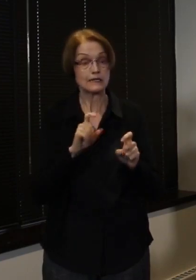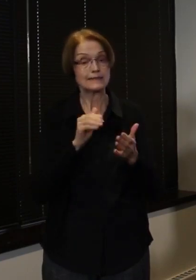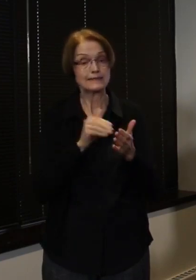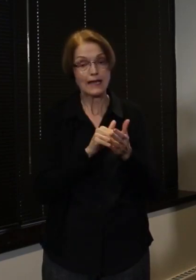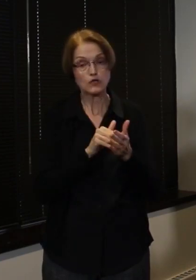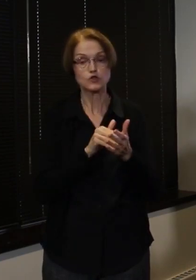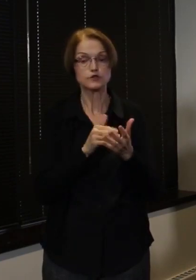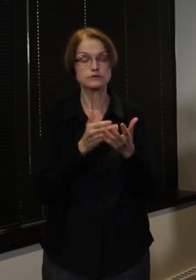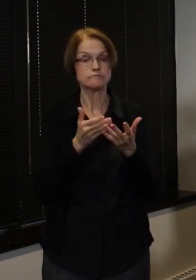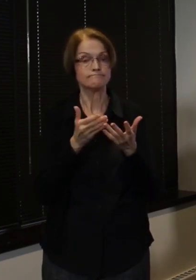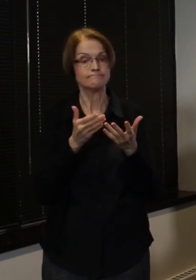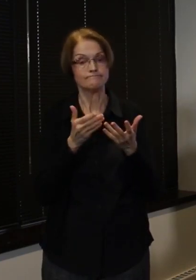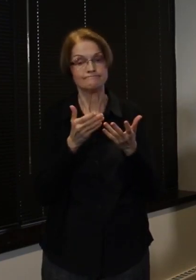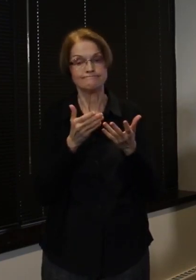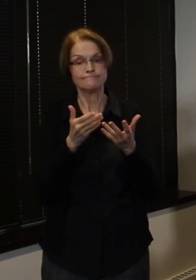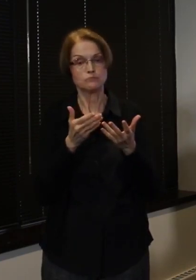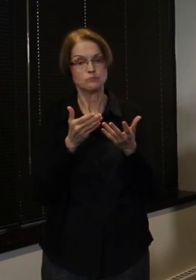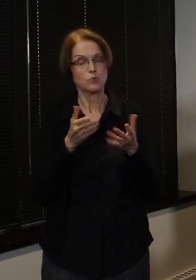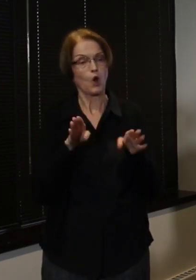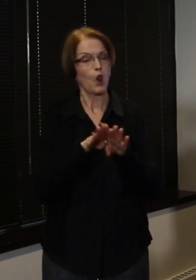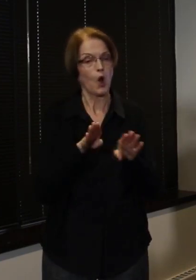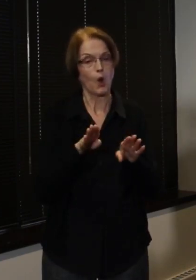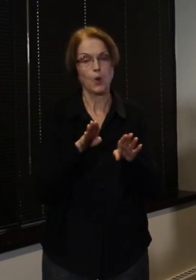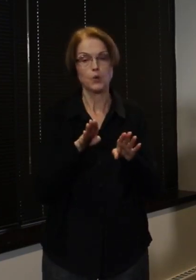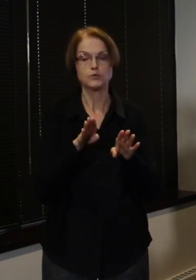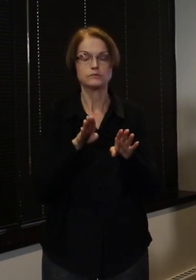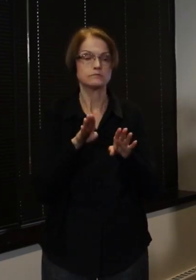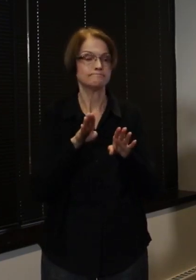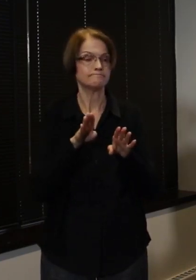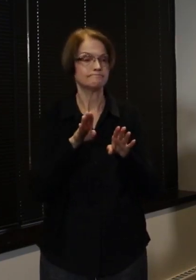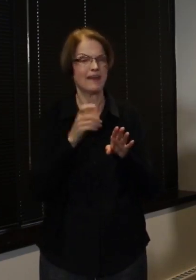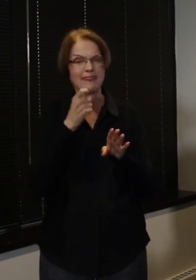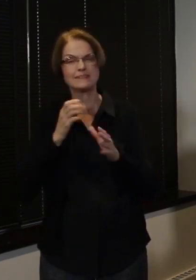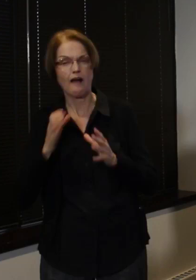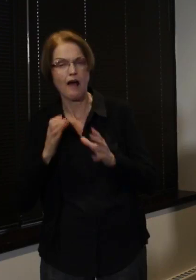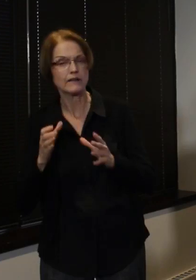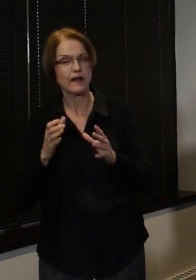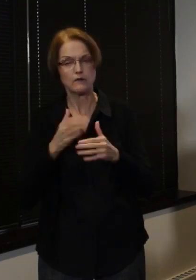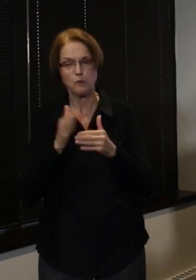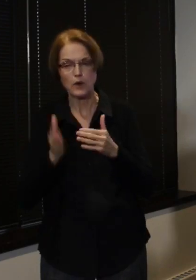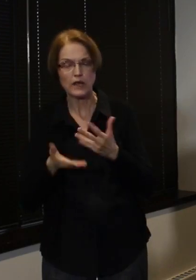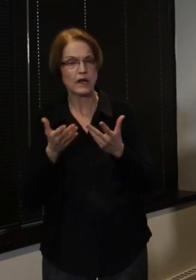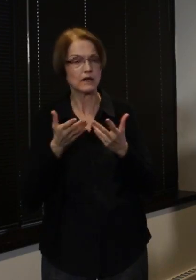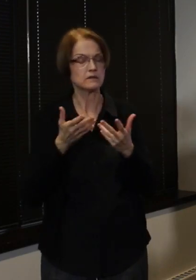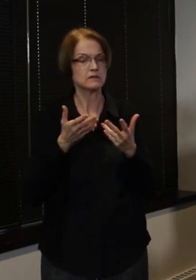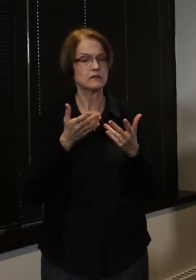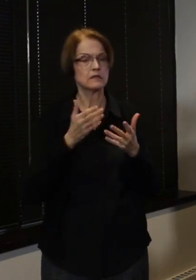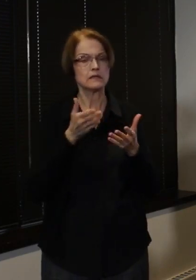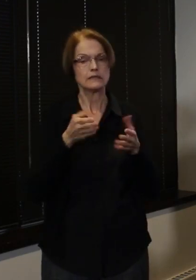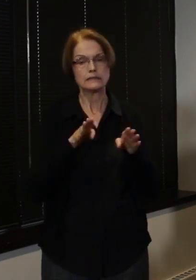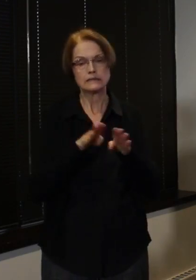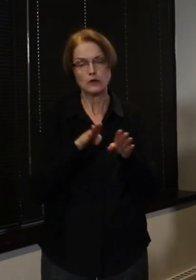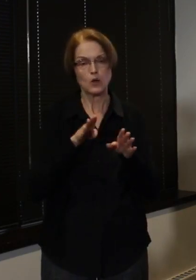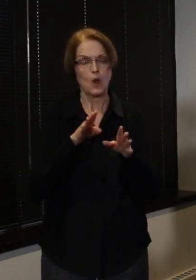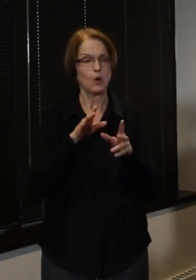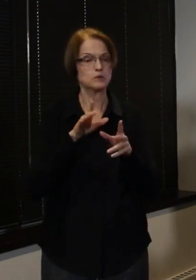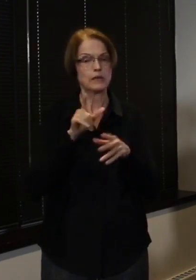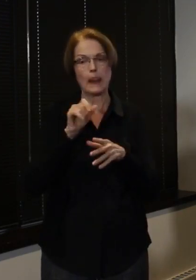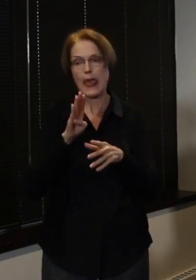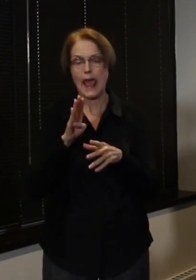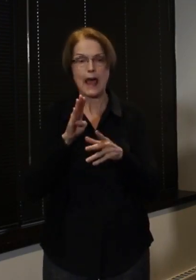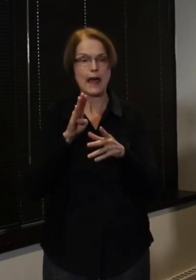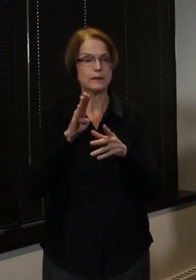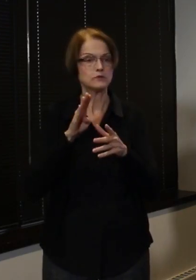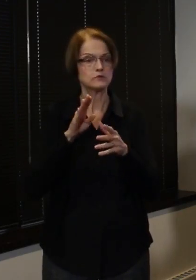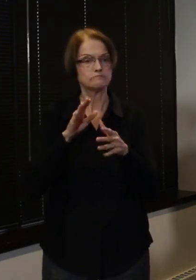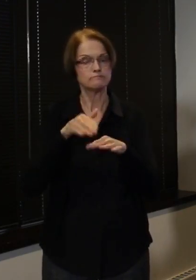slow over the Thanksgiving holiday and that weekend. There could be a delay in reporting from the labs, although I'm not sure about